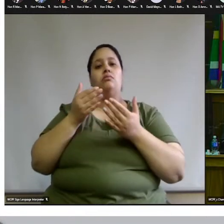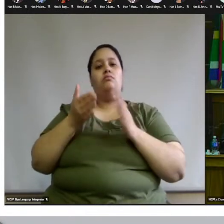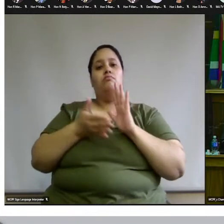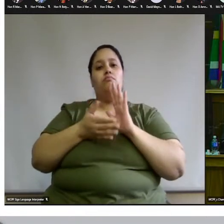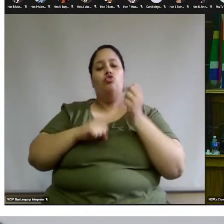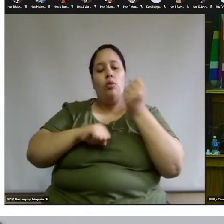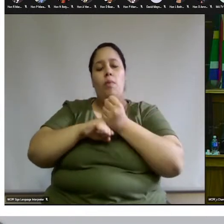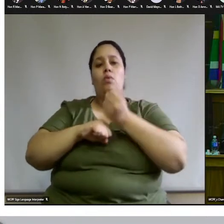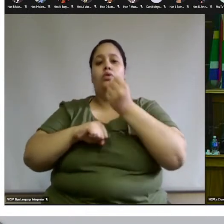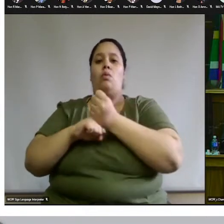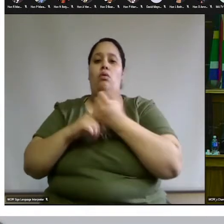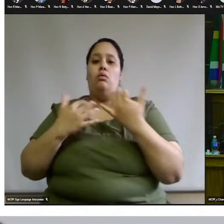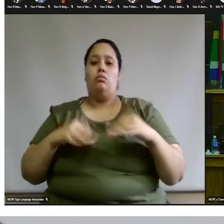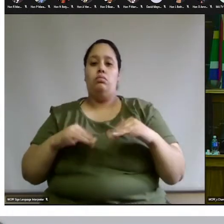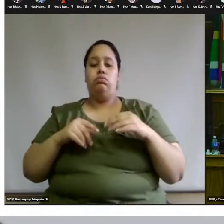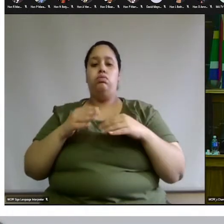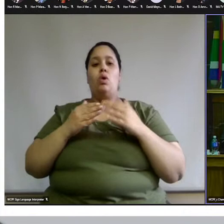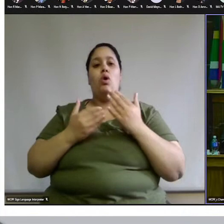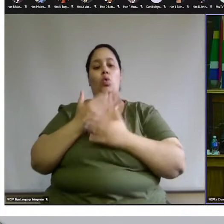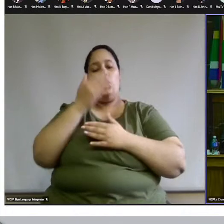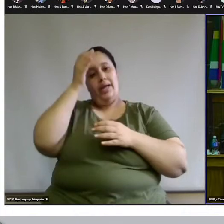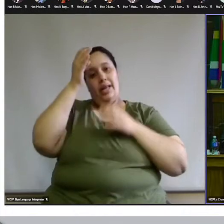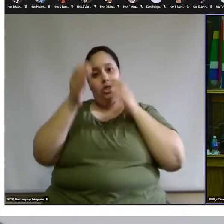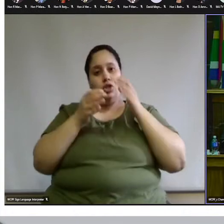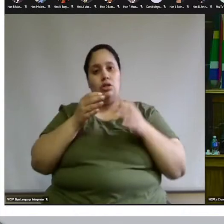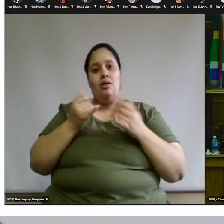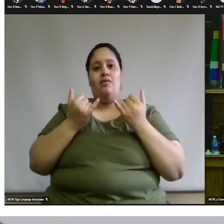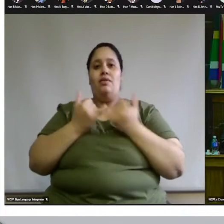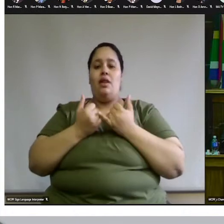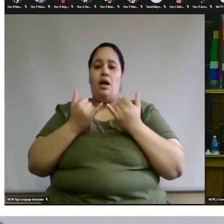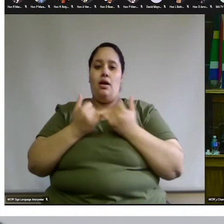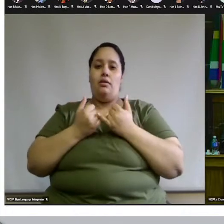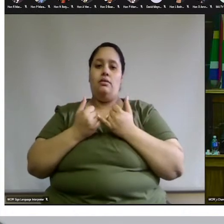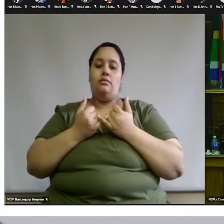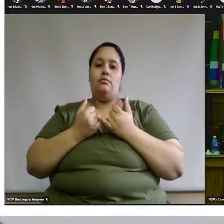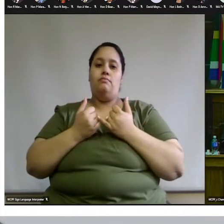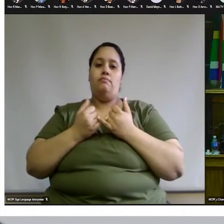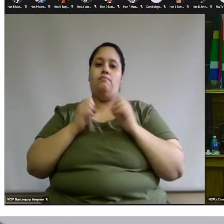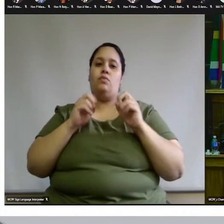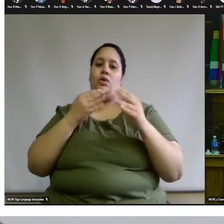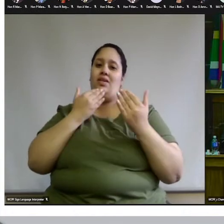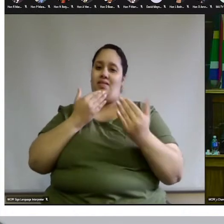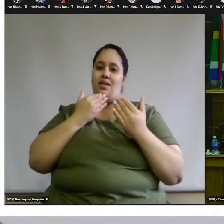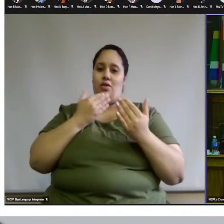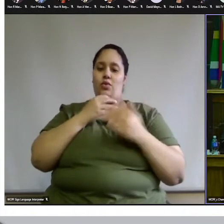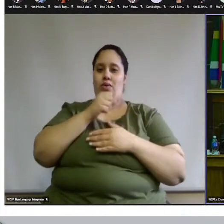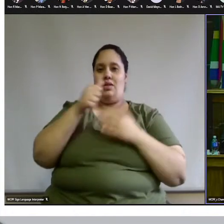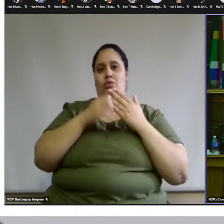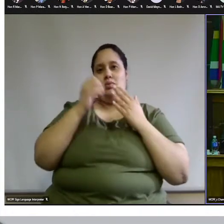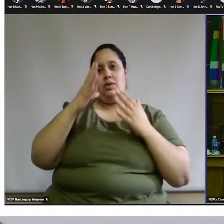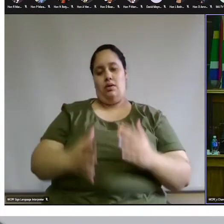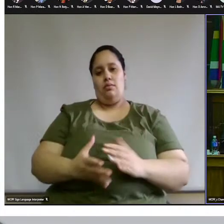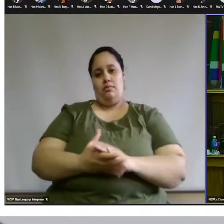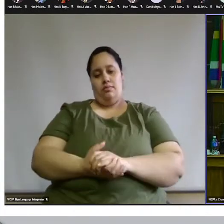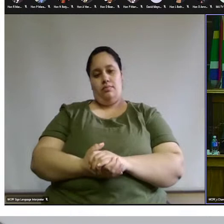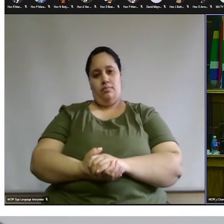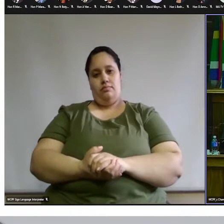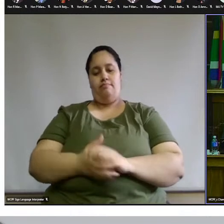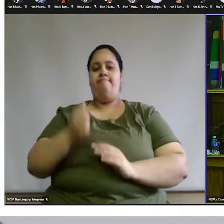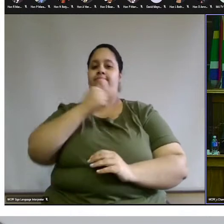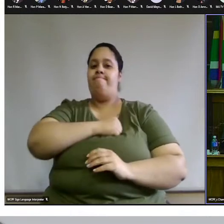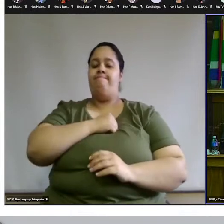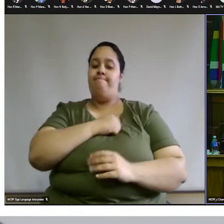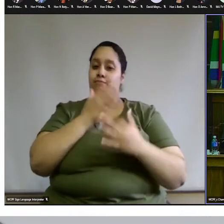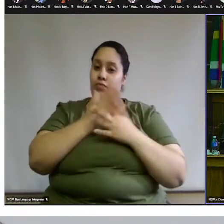support initiatives such thank as... You. Okay, thank you, Deputy Speaker. Thank you. Apologies for the interruption